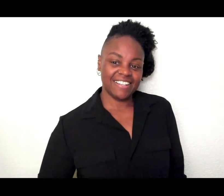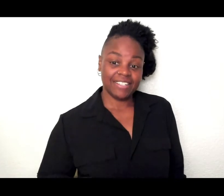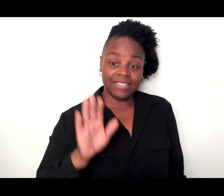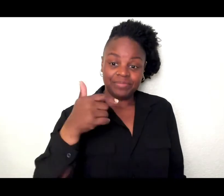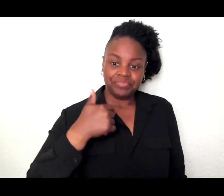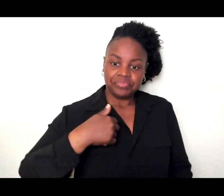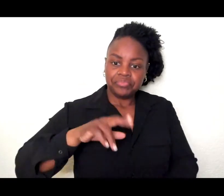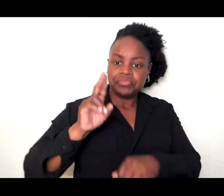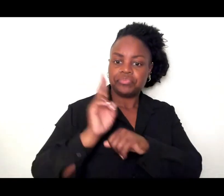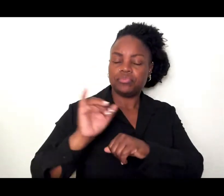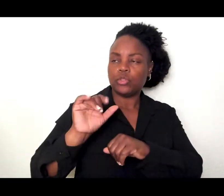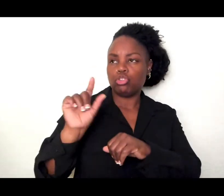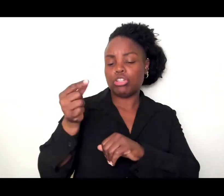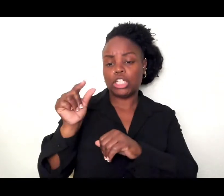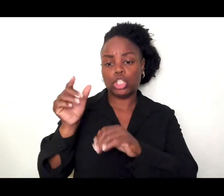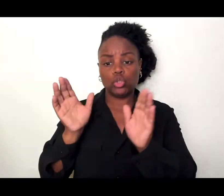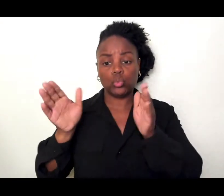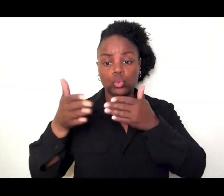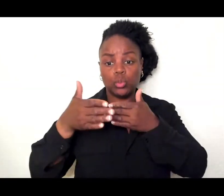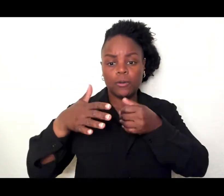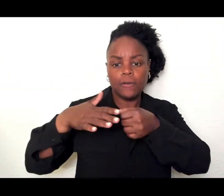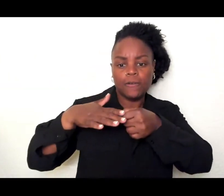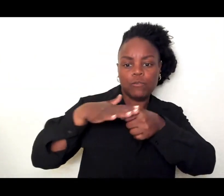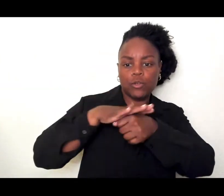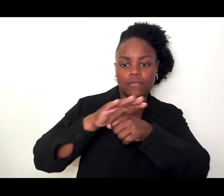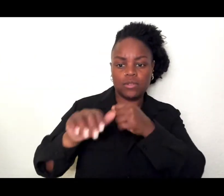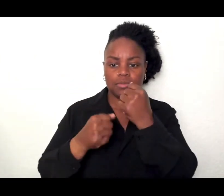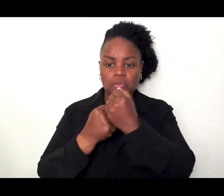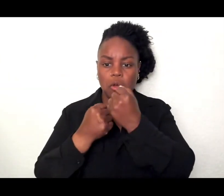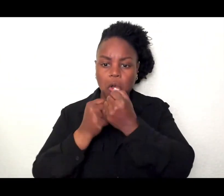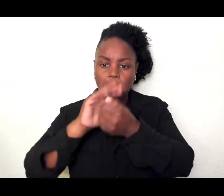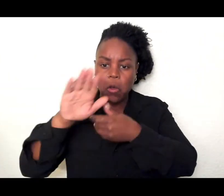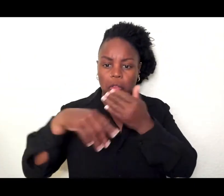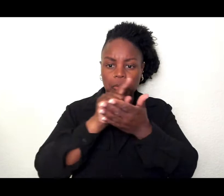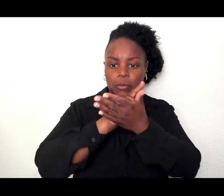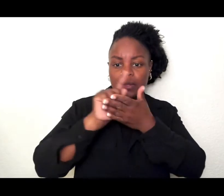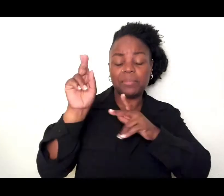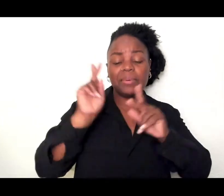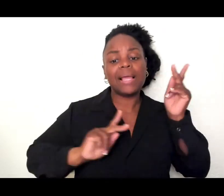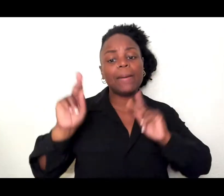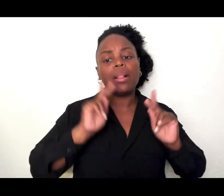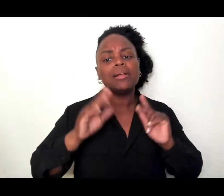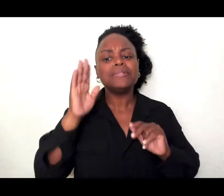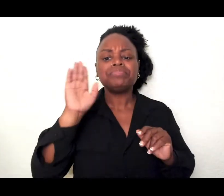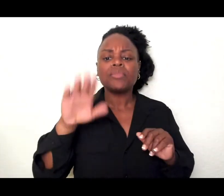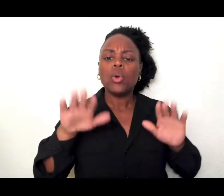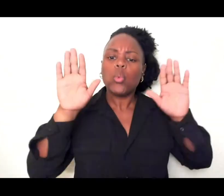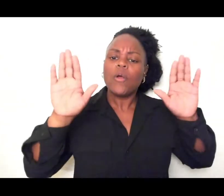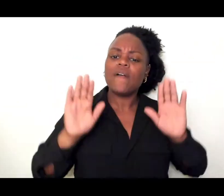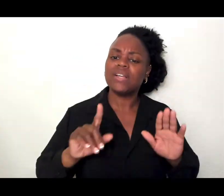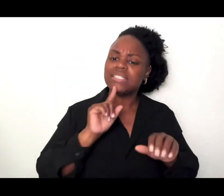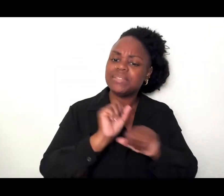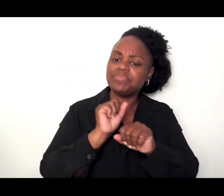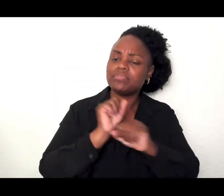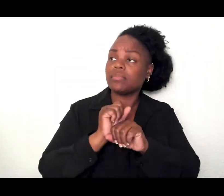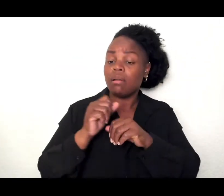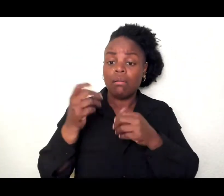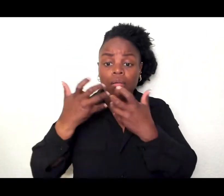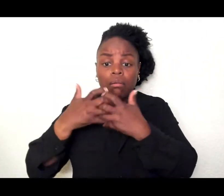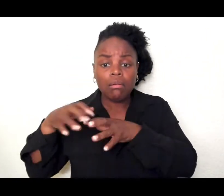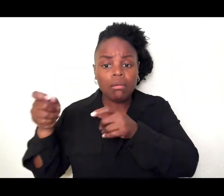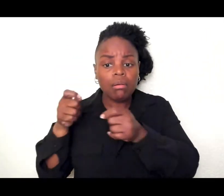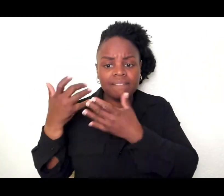very used to being in the green room with people and having an entire week of full support. The wonderful thing about it is that Patty